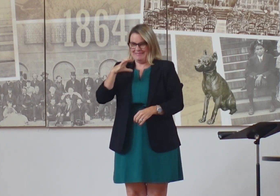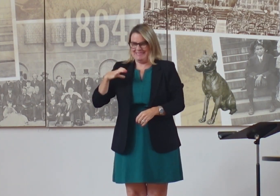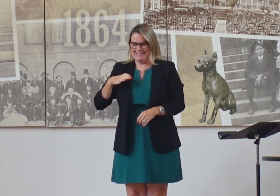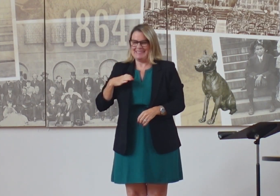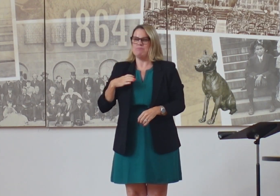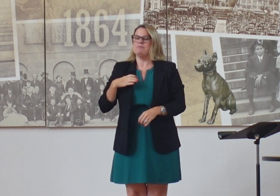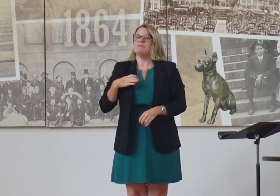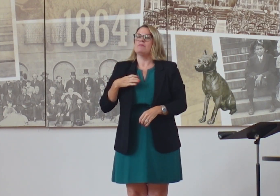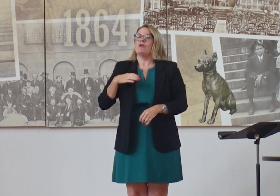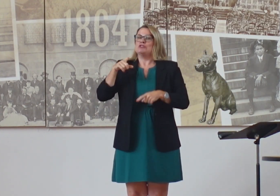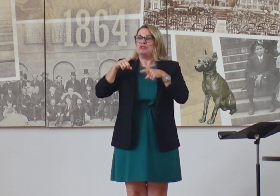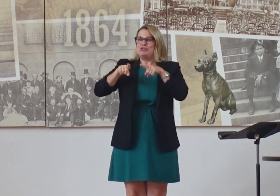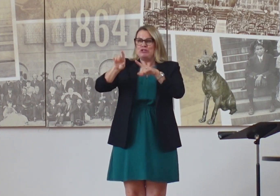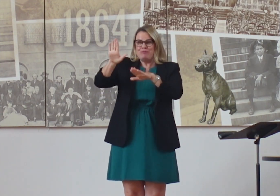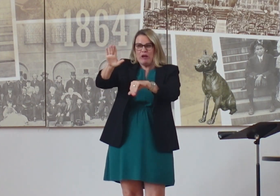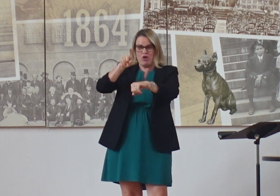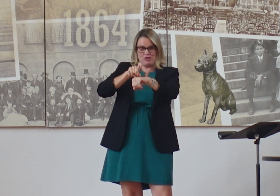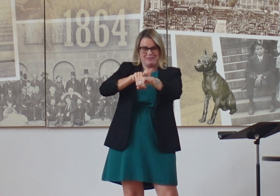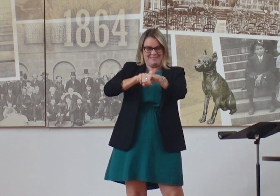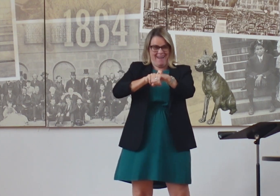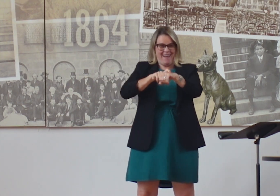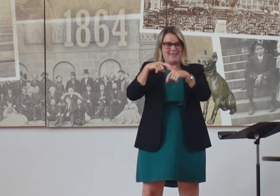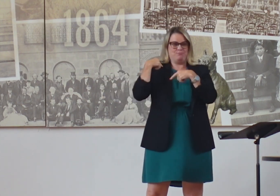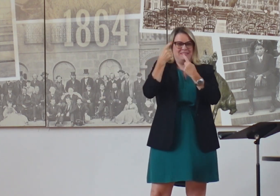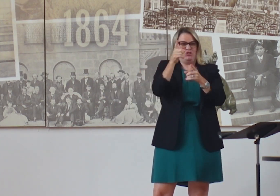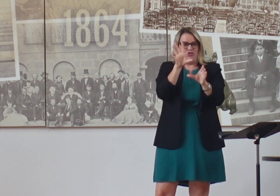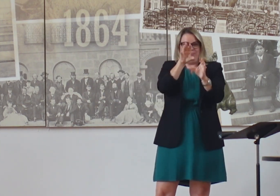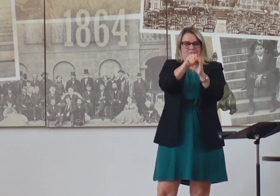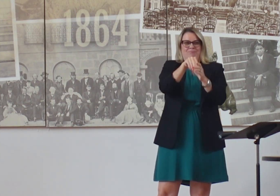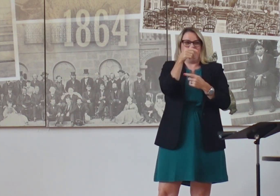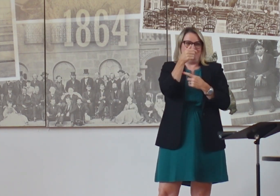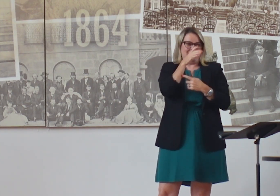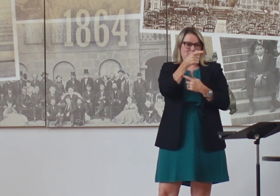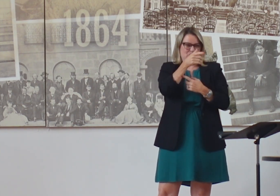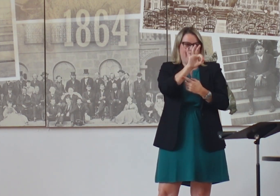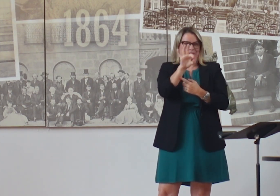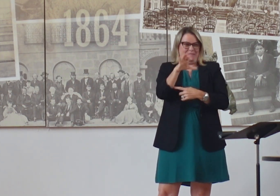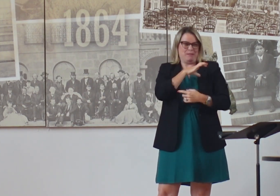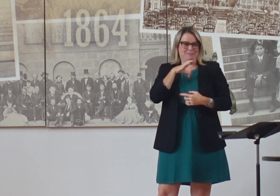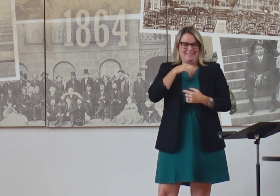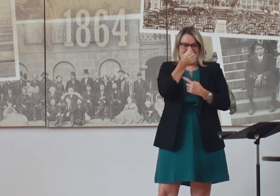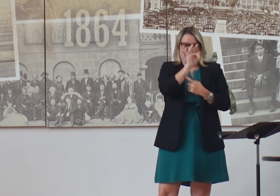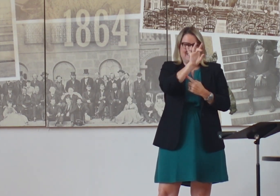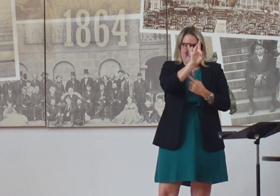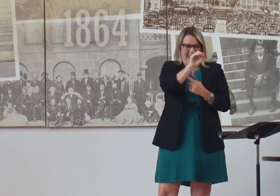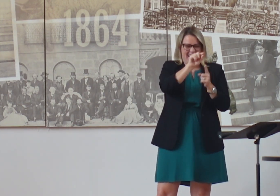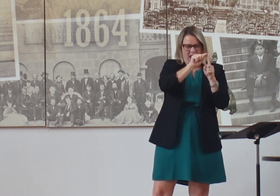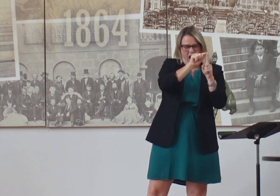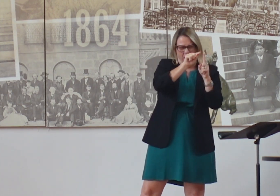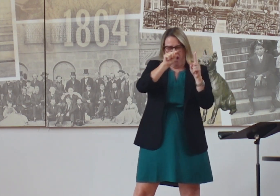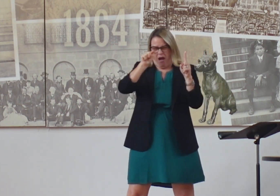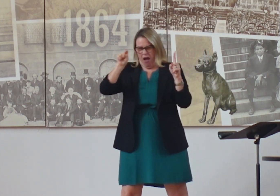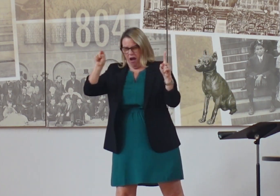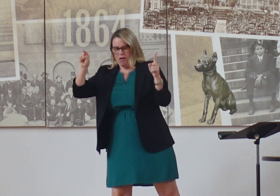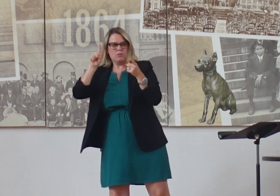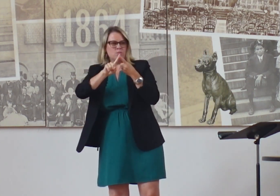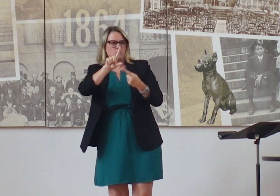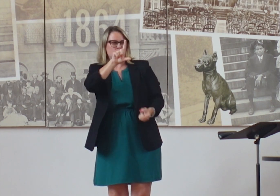1969, and she immediately joined that committee in 1970. During her tenure on the GFF committee from